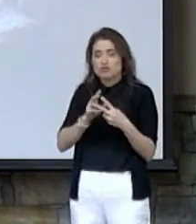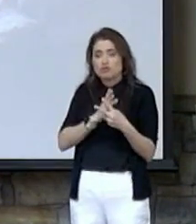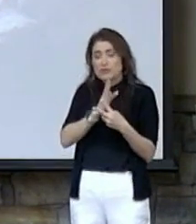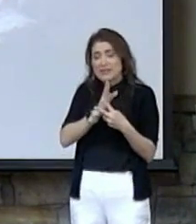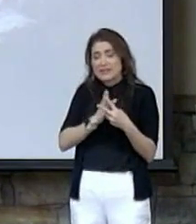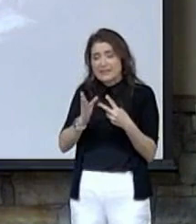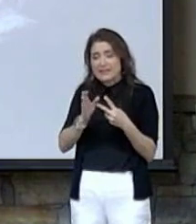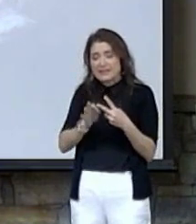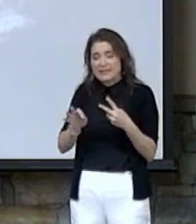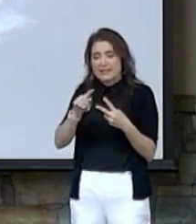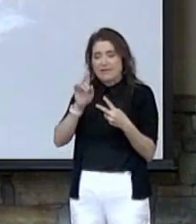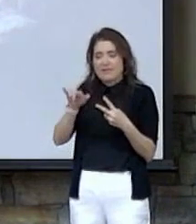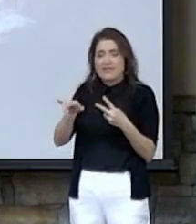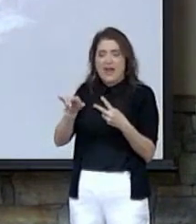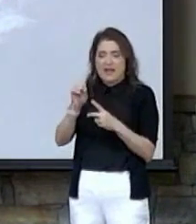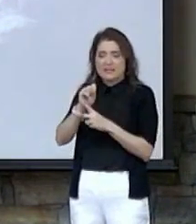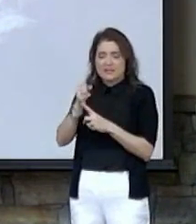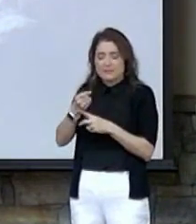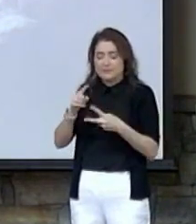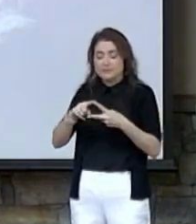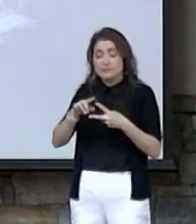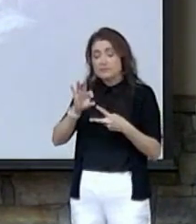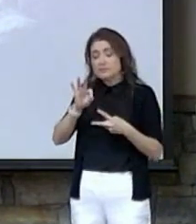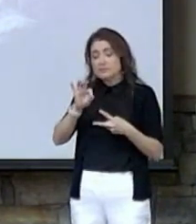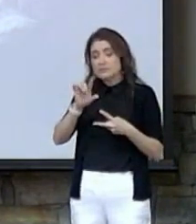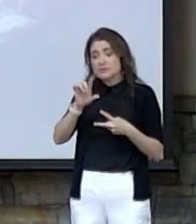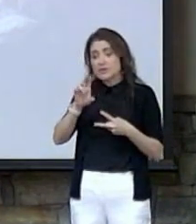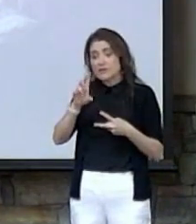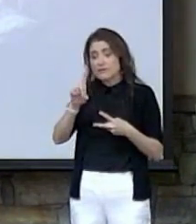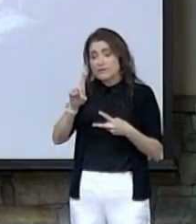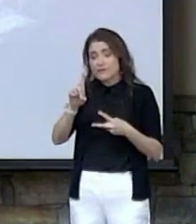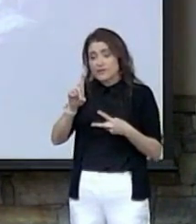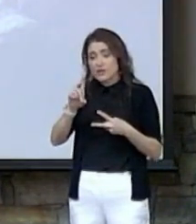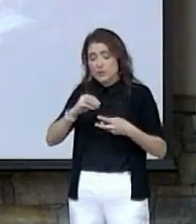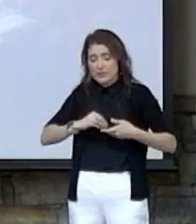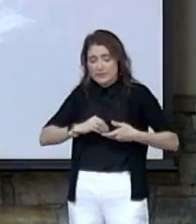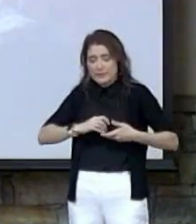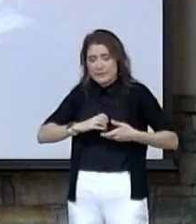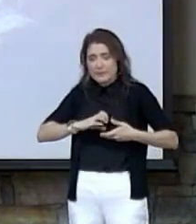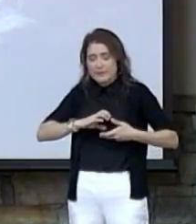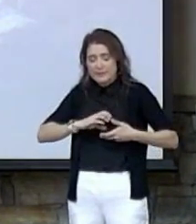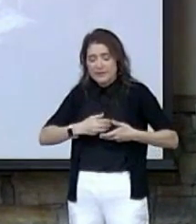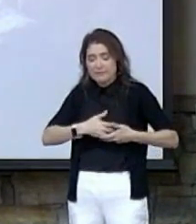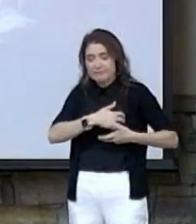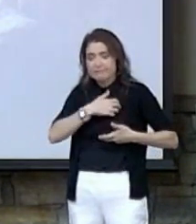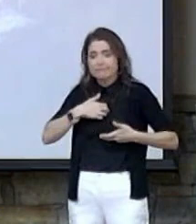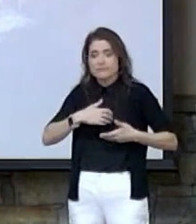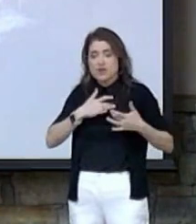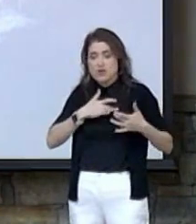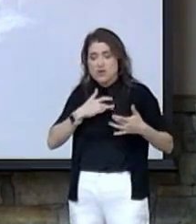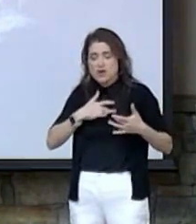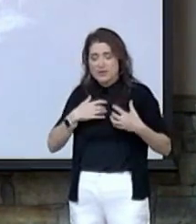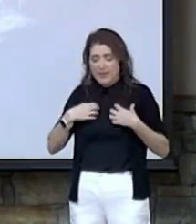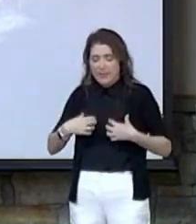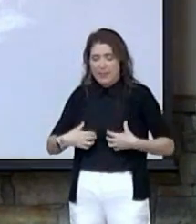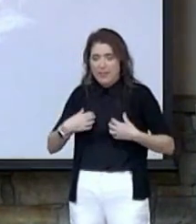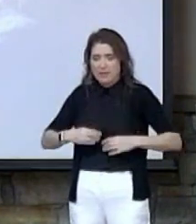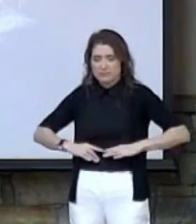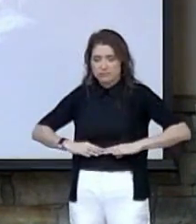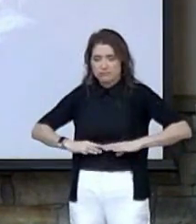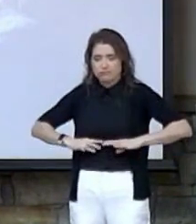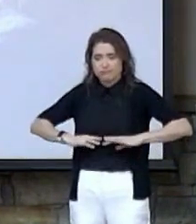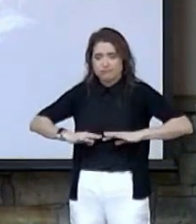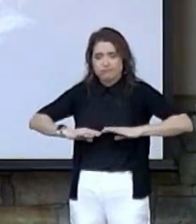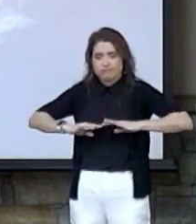that condition: fluid gathers around the sac of the heart, and fluid gathers around the lungs. Remember what happened when